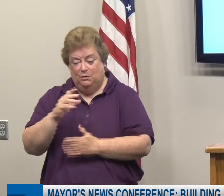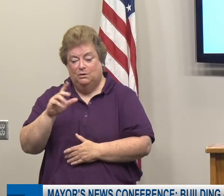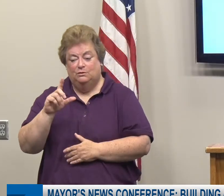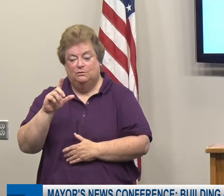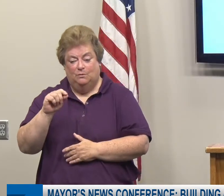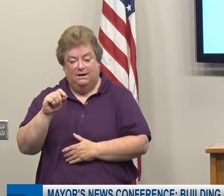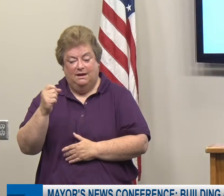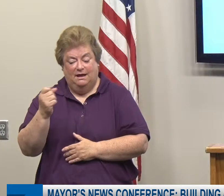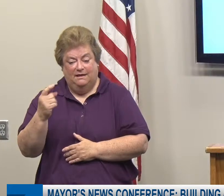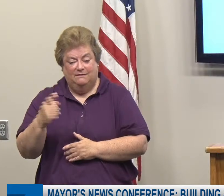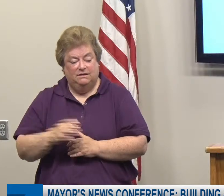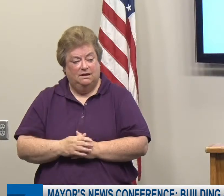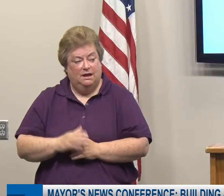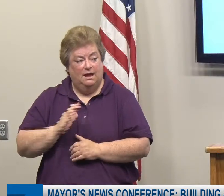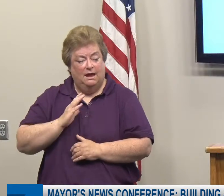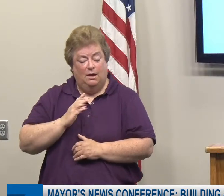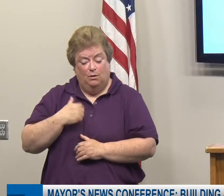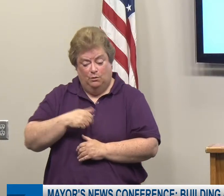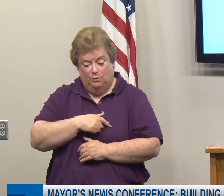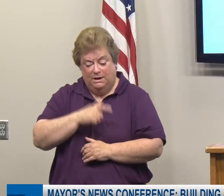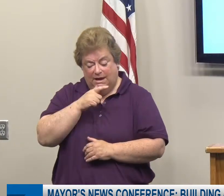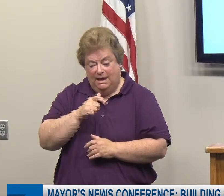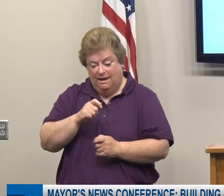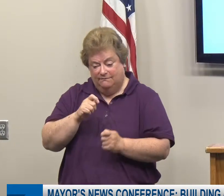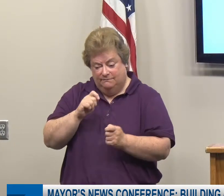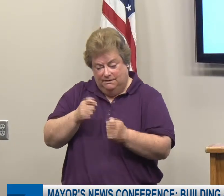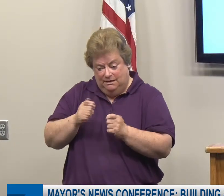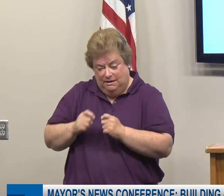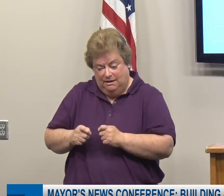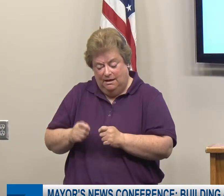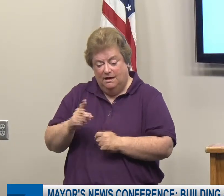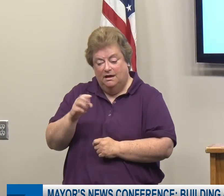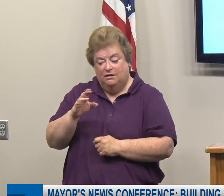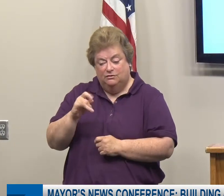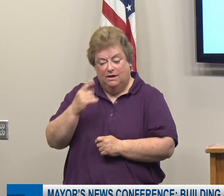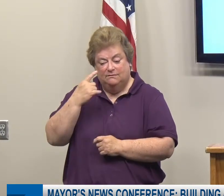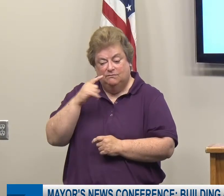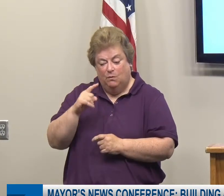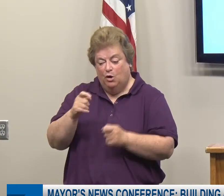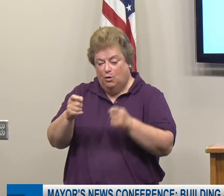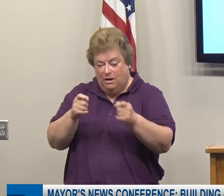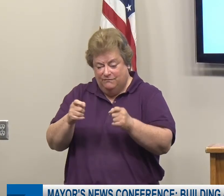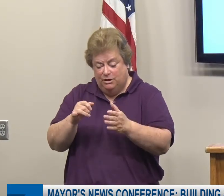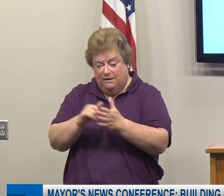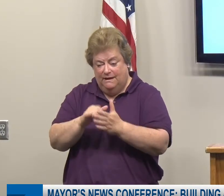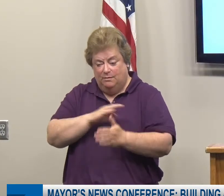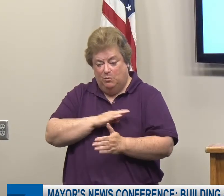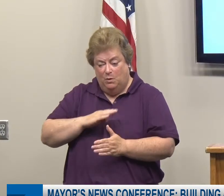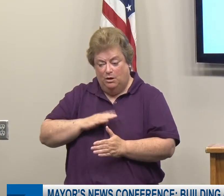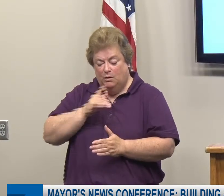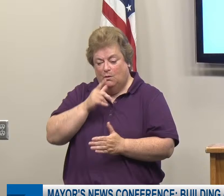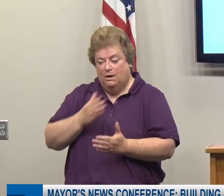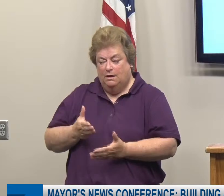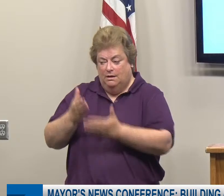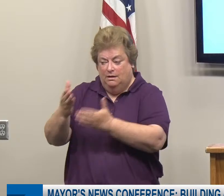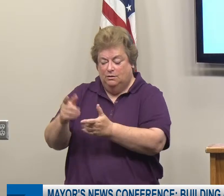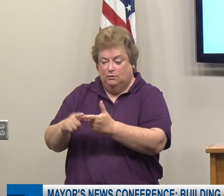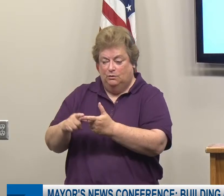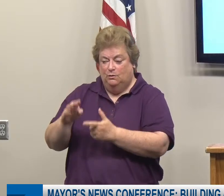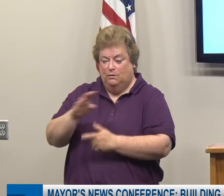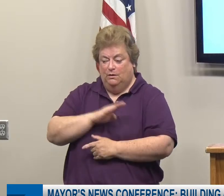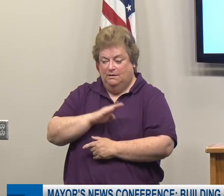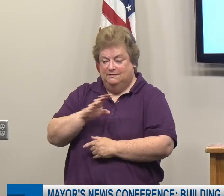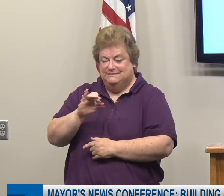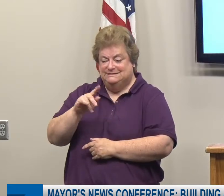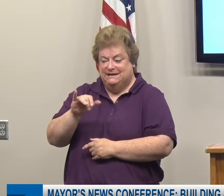Our administration has prepared a draft of revisions to the ordinance governing this board and will go before the City Council in July with